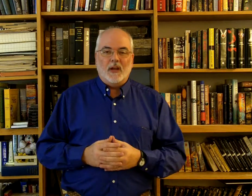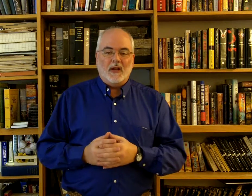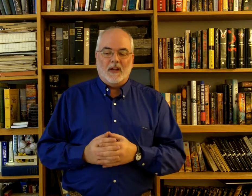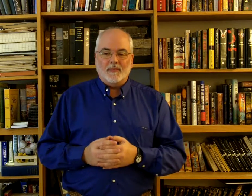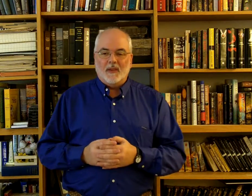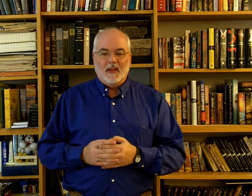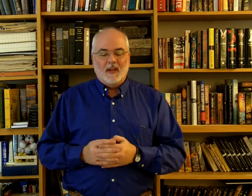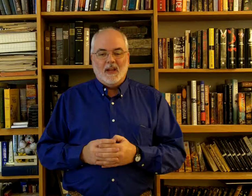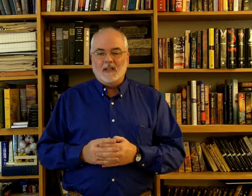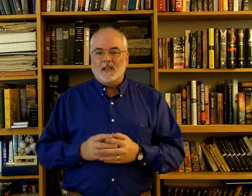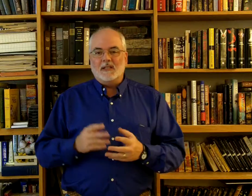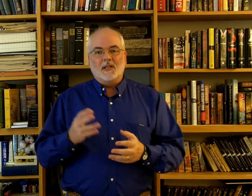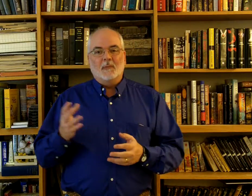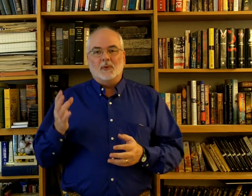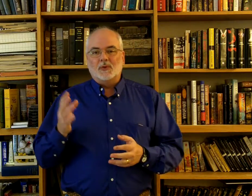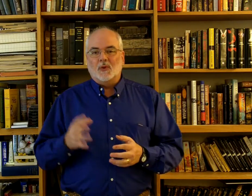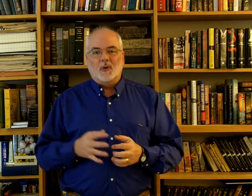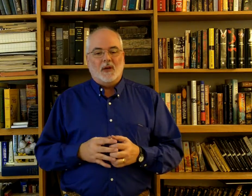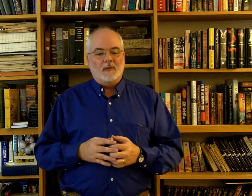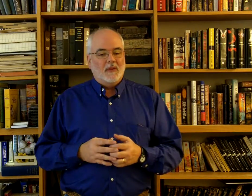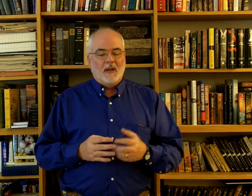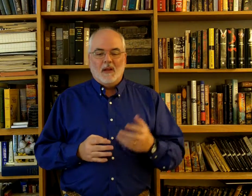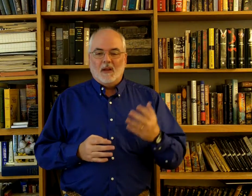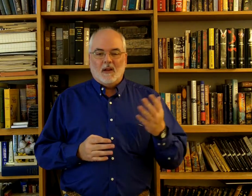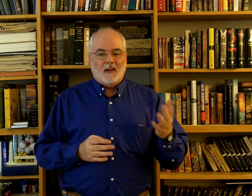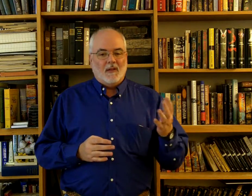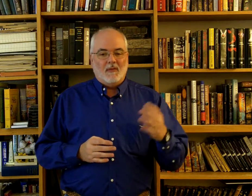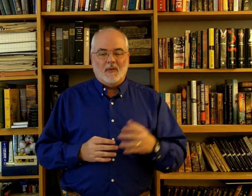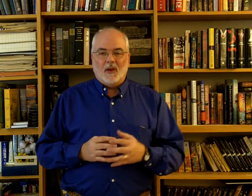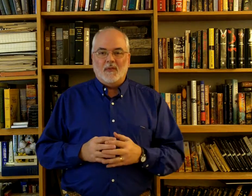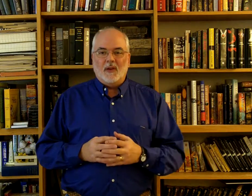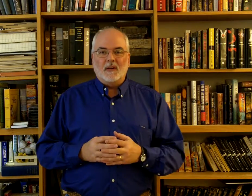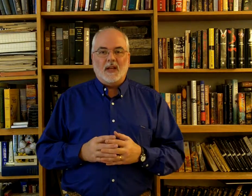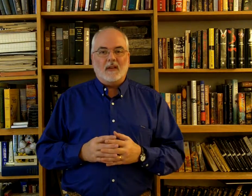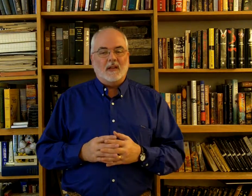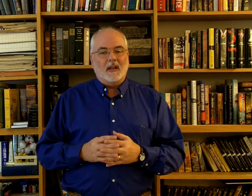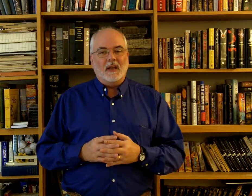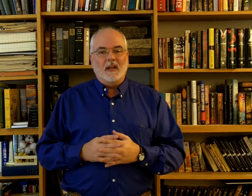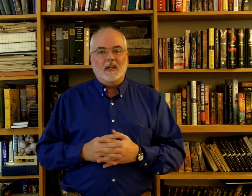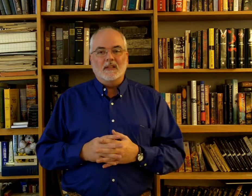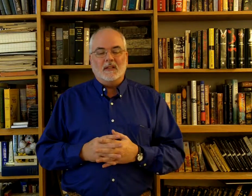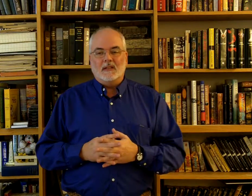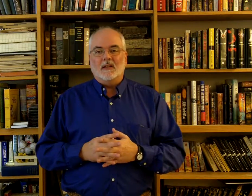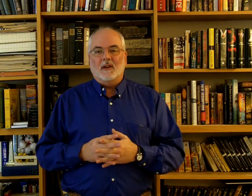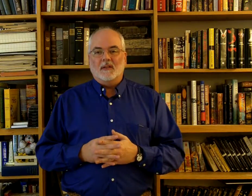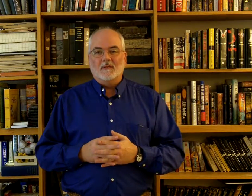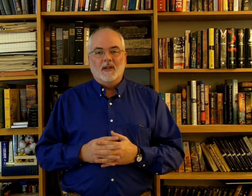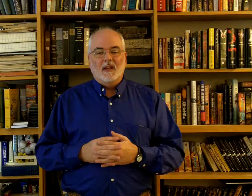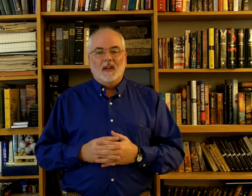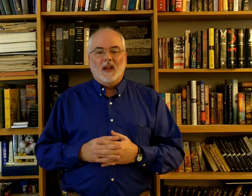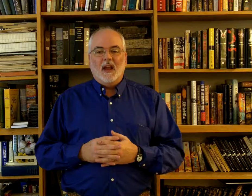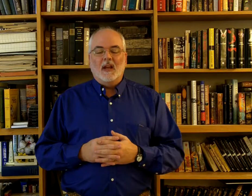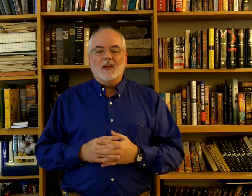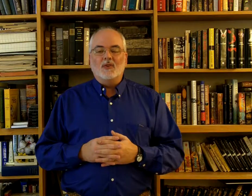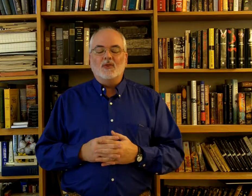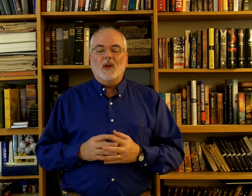Christianity. It's a simple story. Fellow figures out that he is a sinner and is